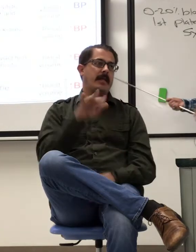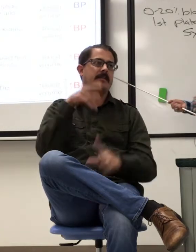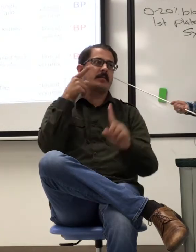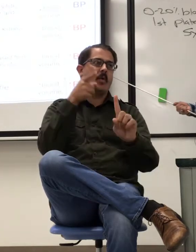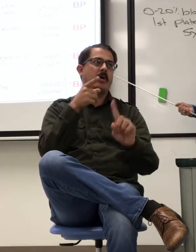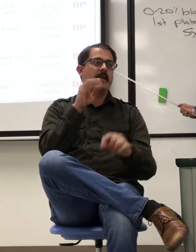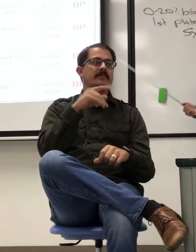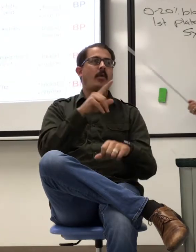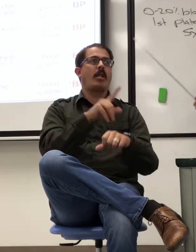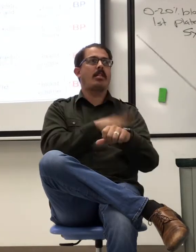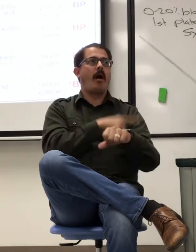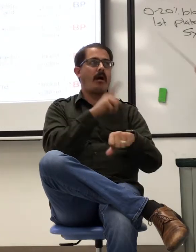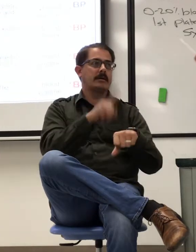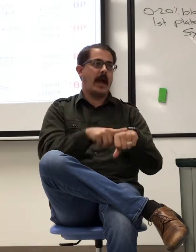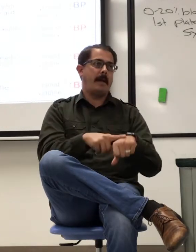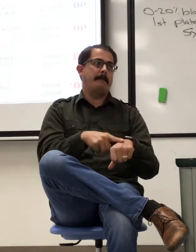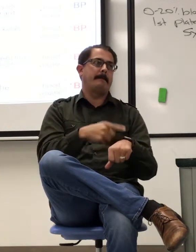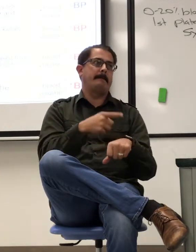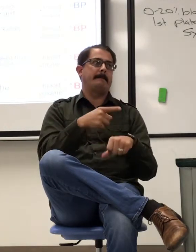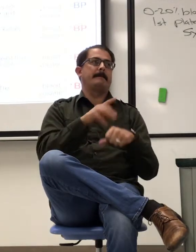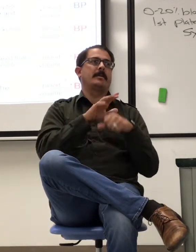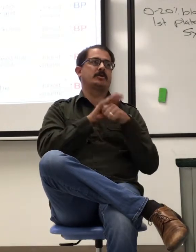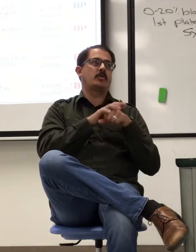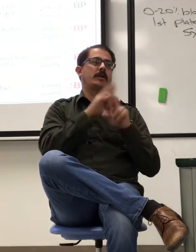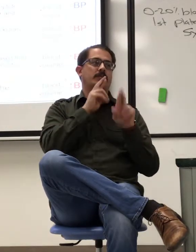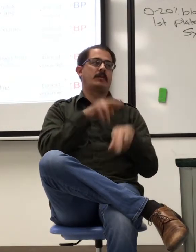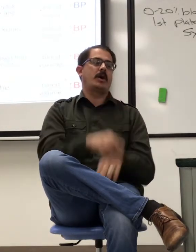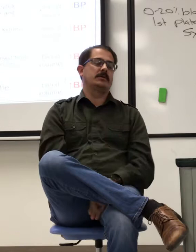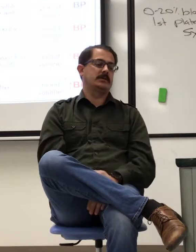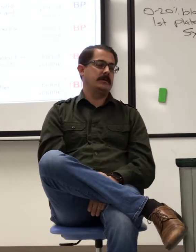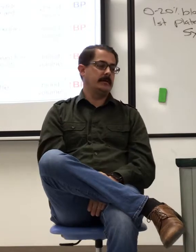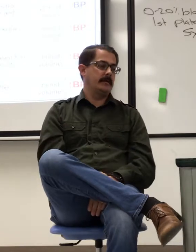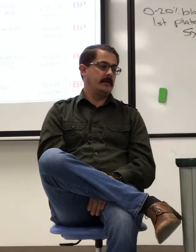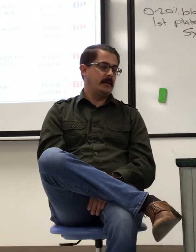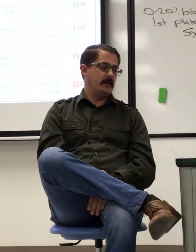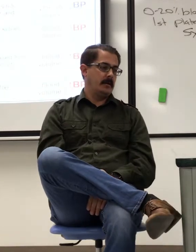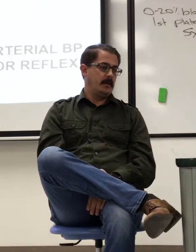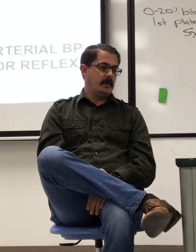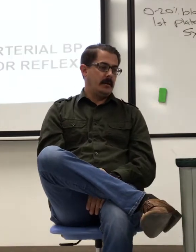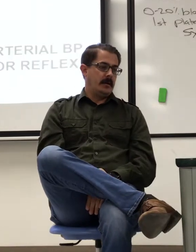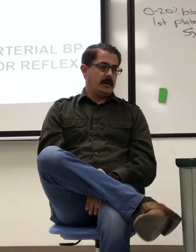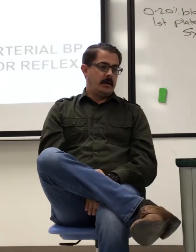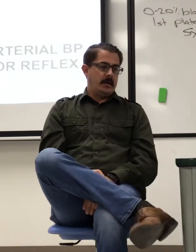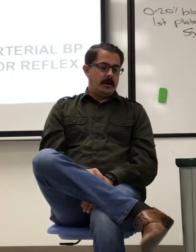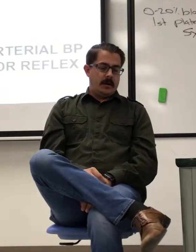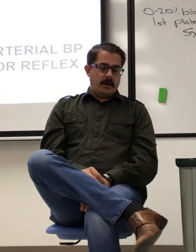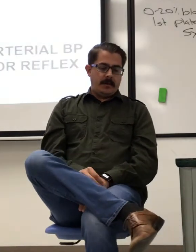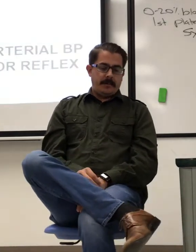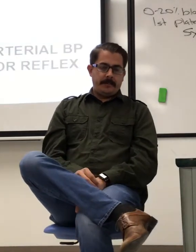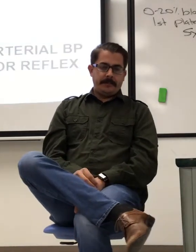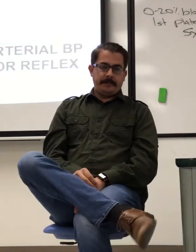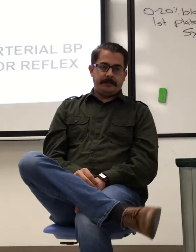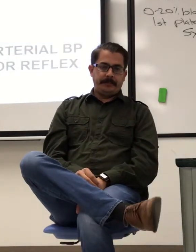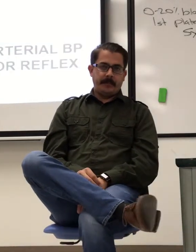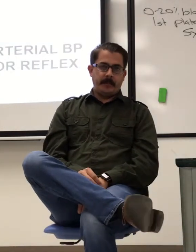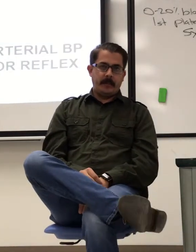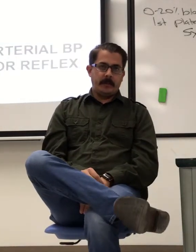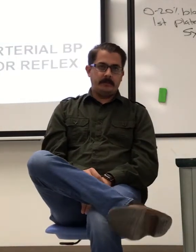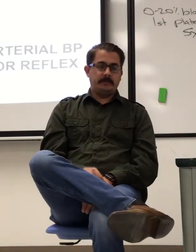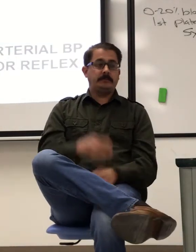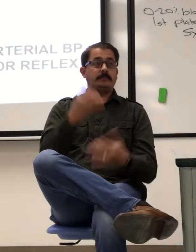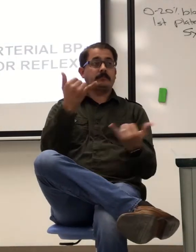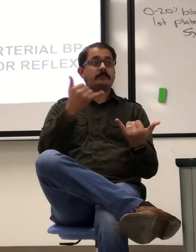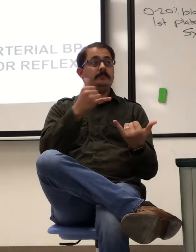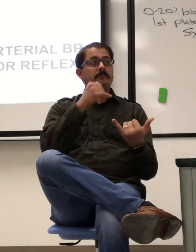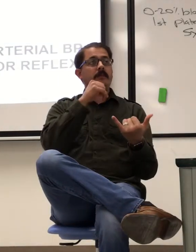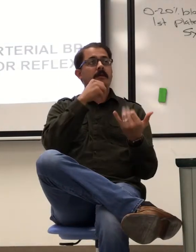over a longer term stress response. What we're talking about now that I haven't talked about before